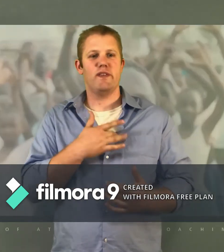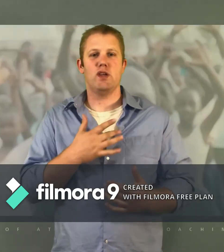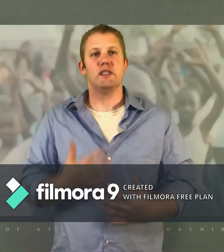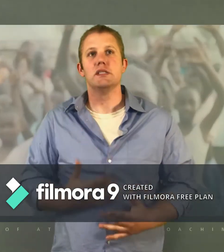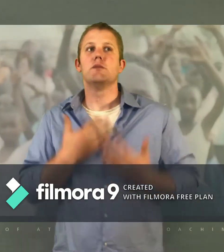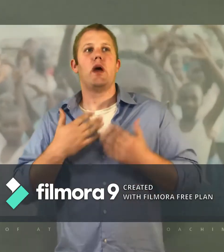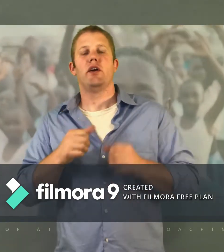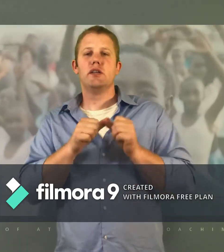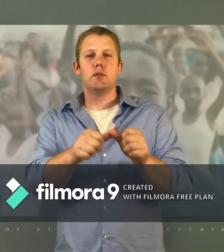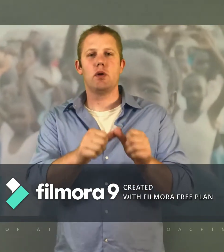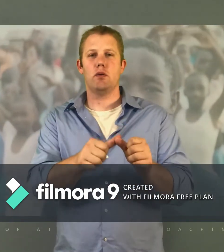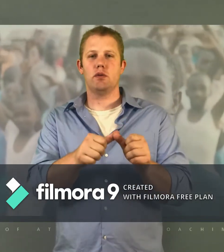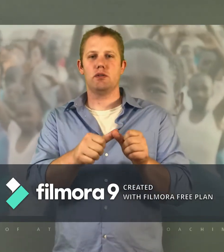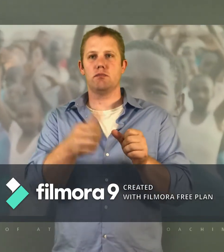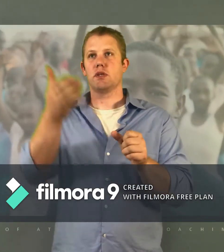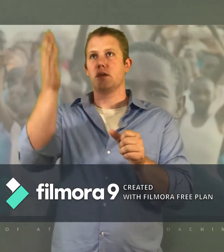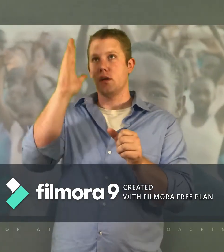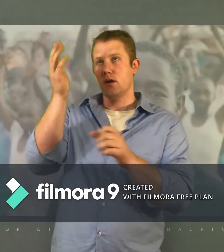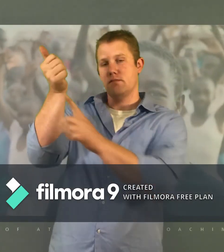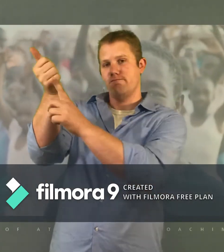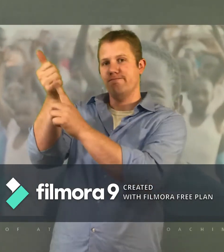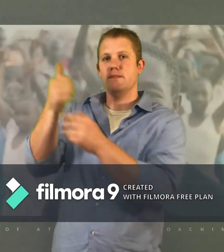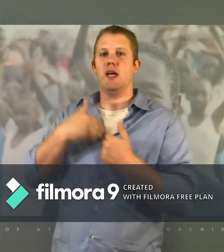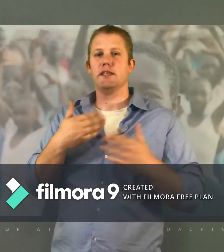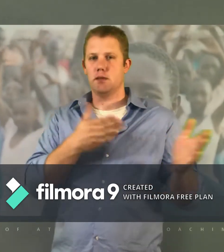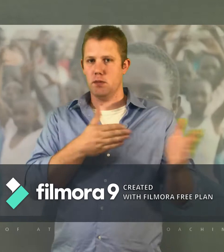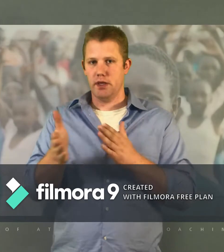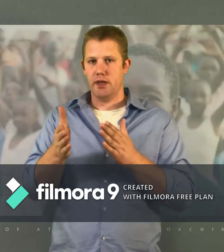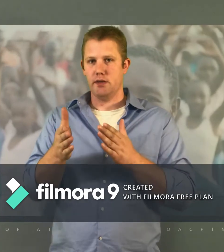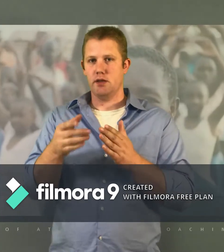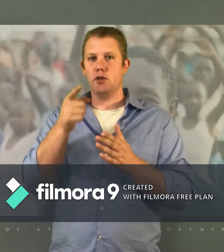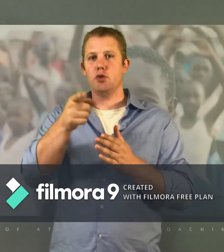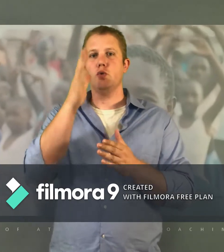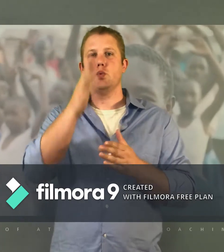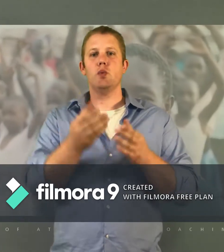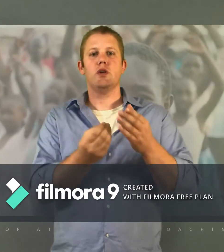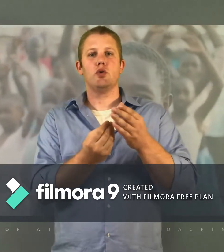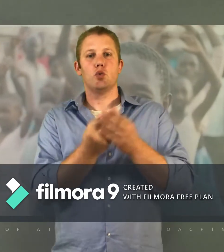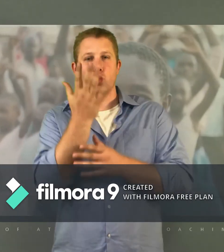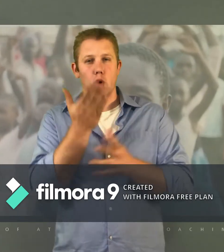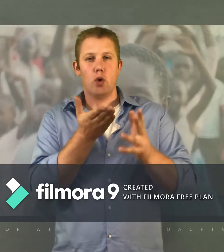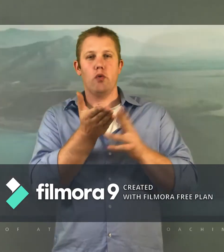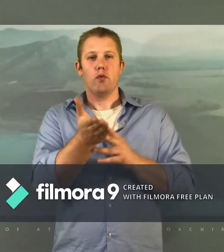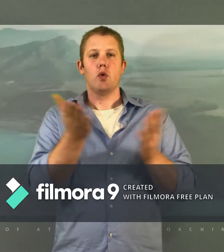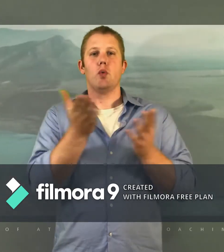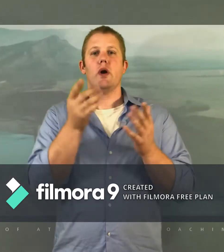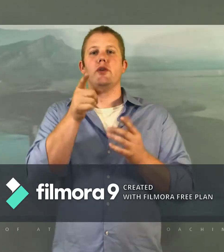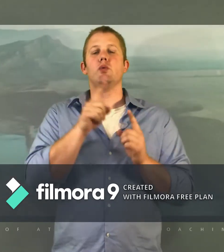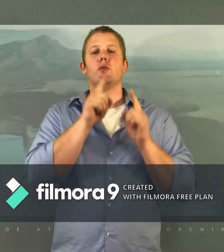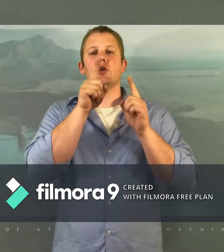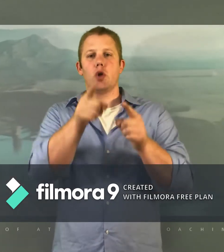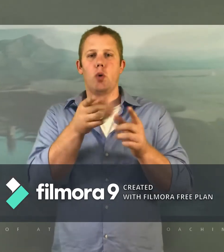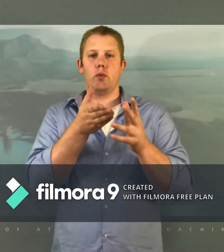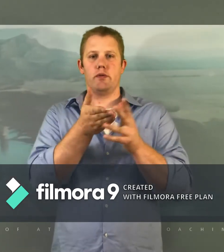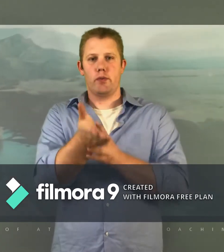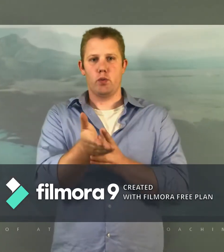and uninspired to keep going, God has a plan. You will grow through what you go